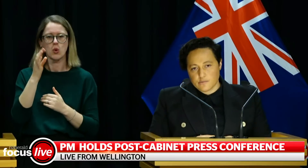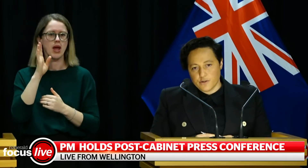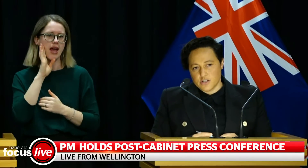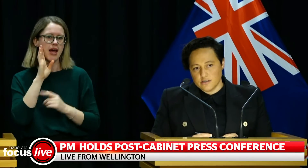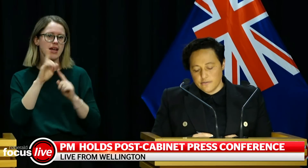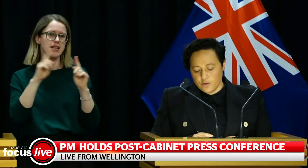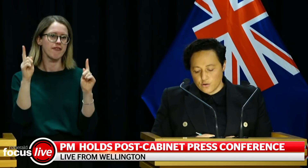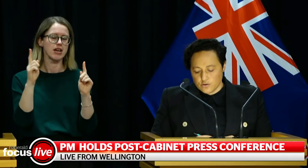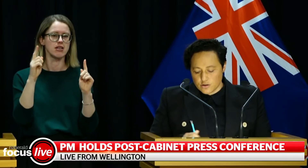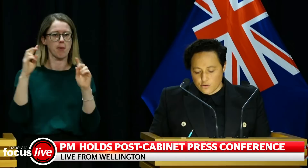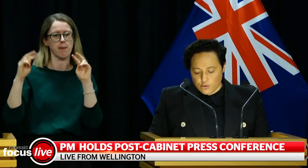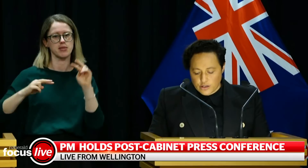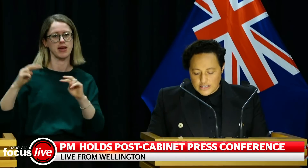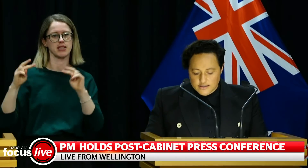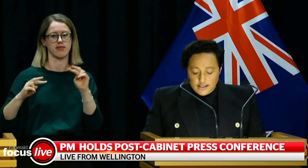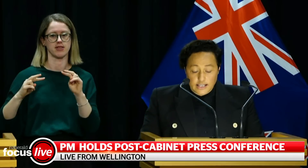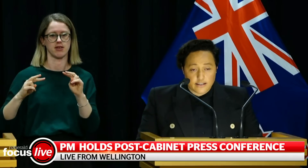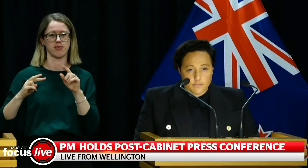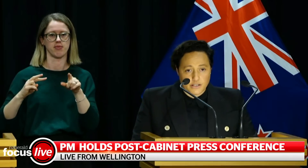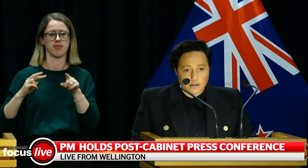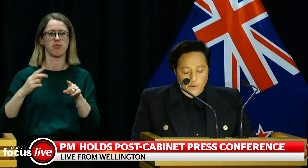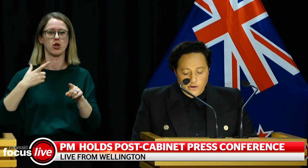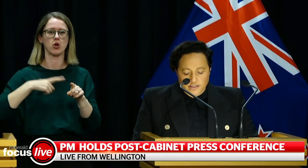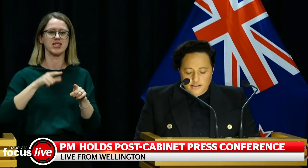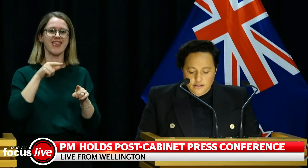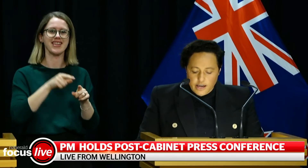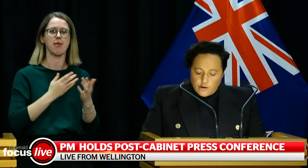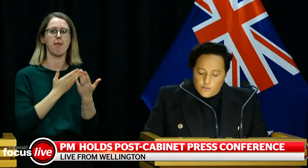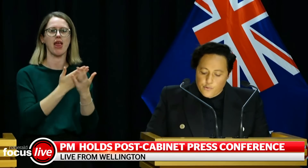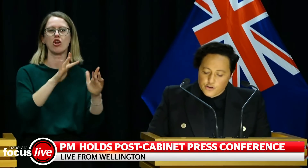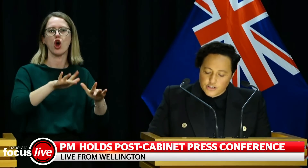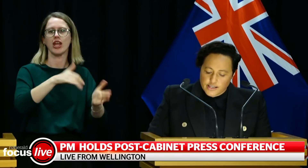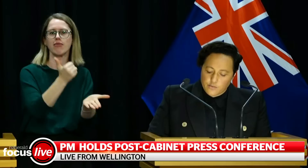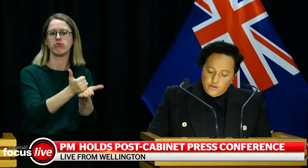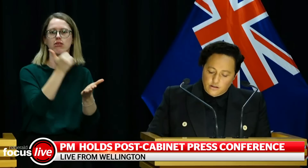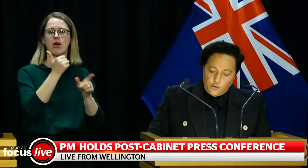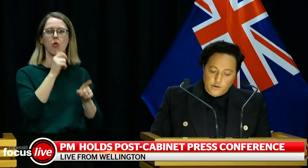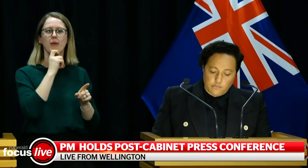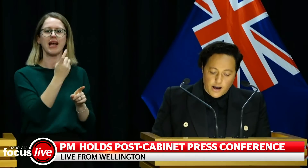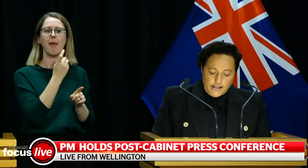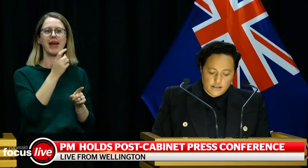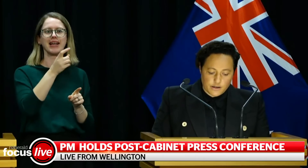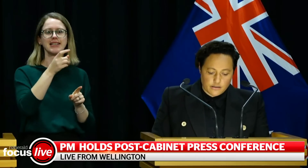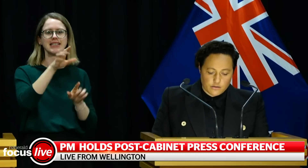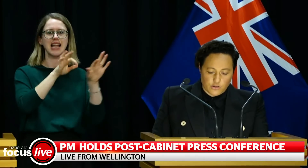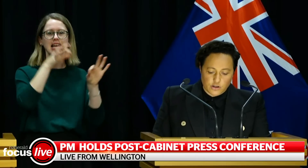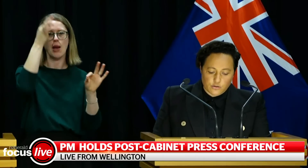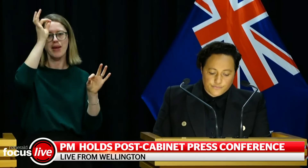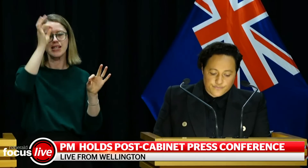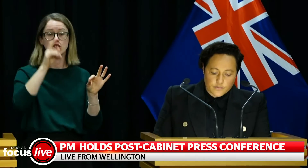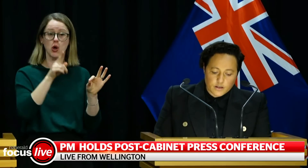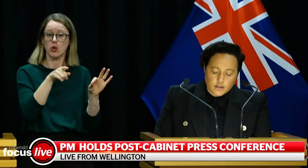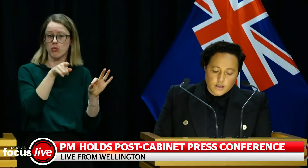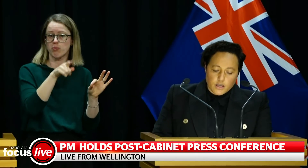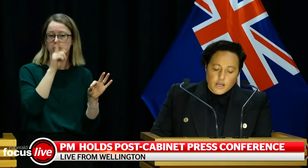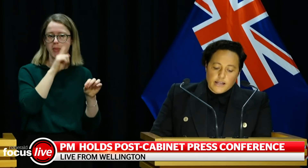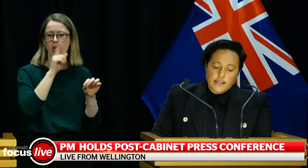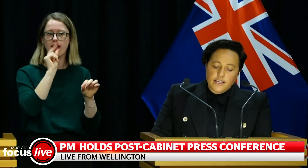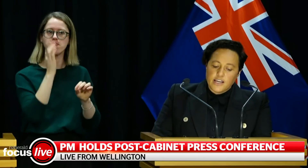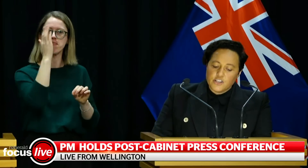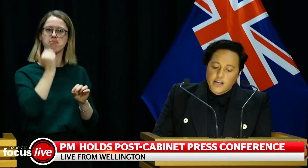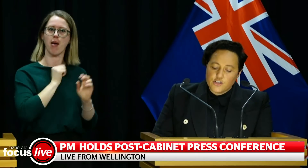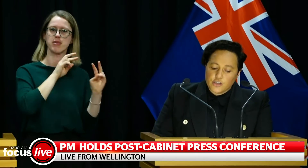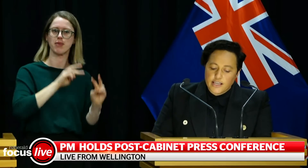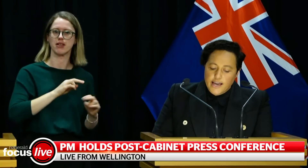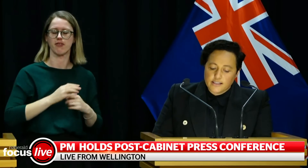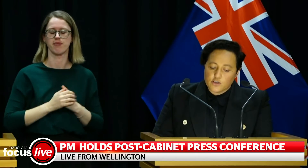those expressions and views through the select committee process and are approaching that with an open mind about the threshold. Another